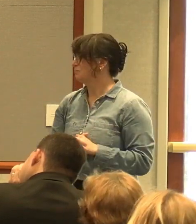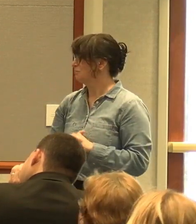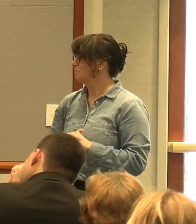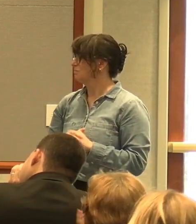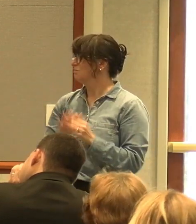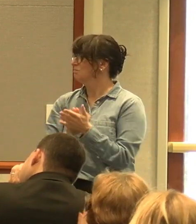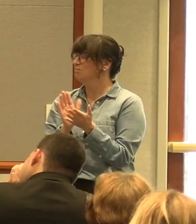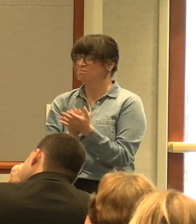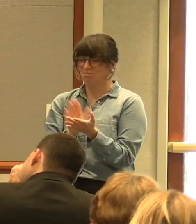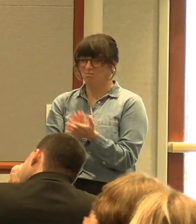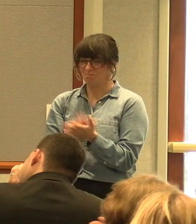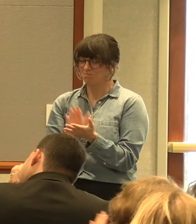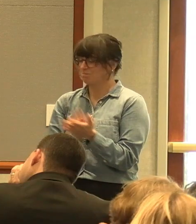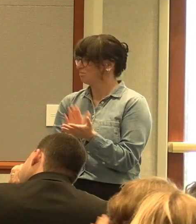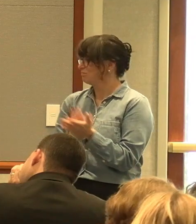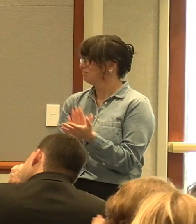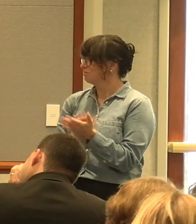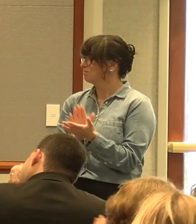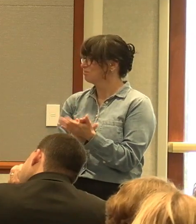Thank you.